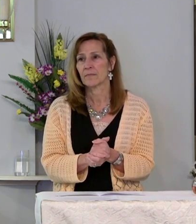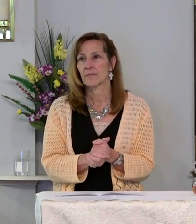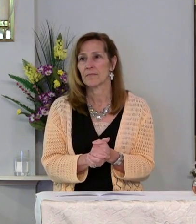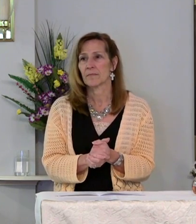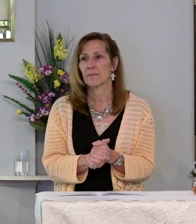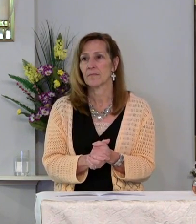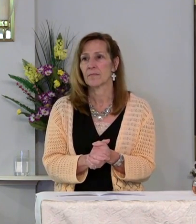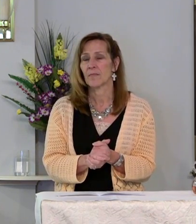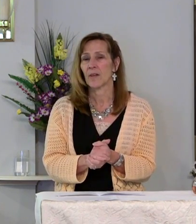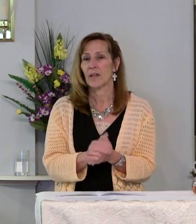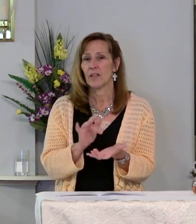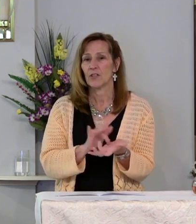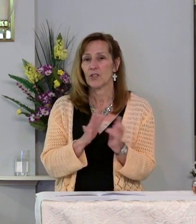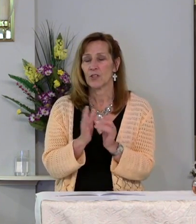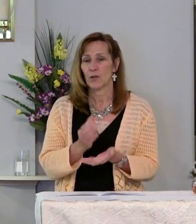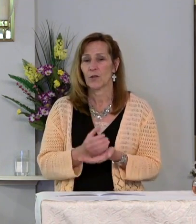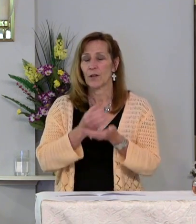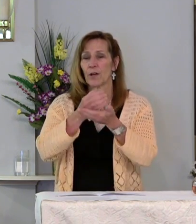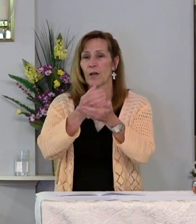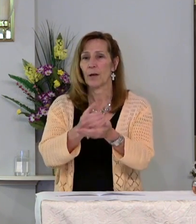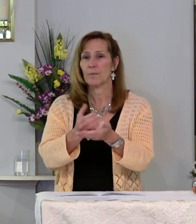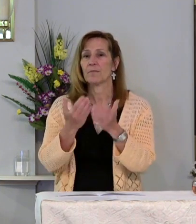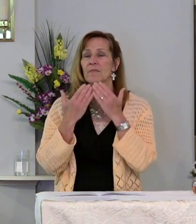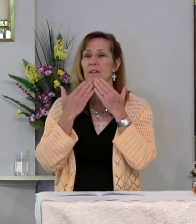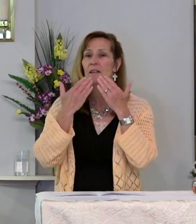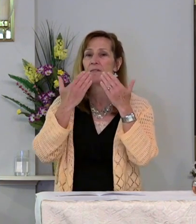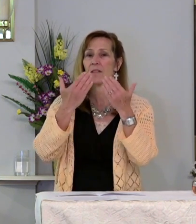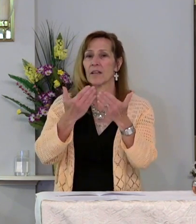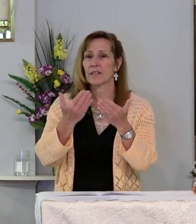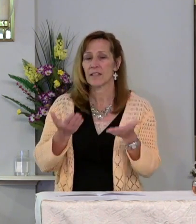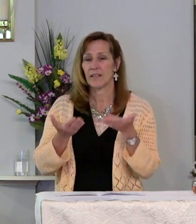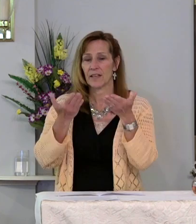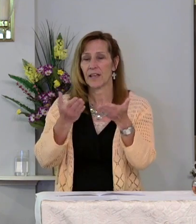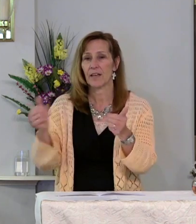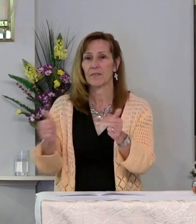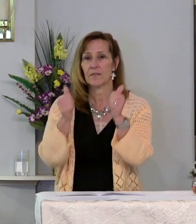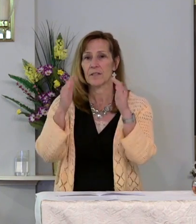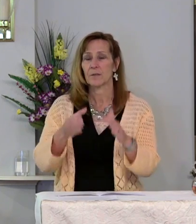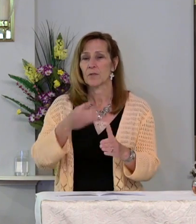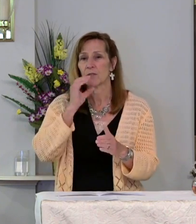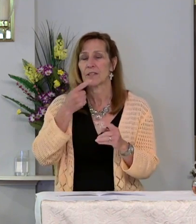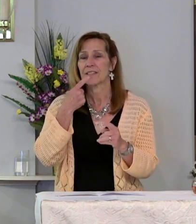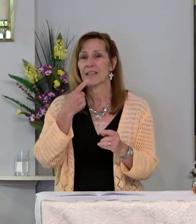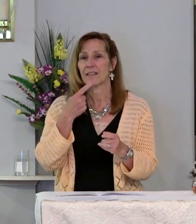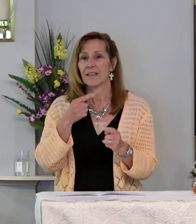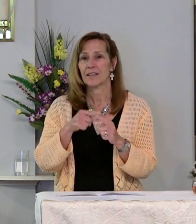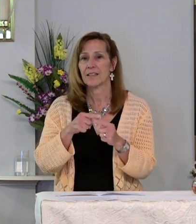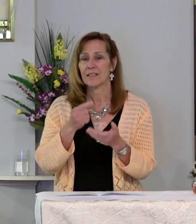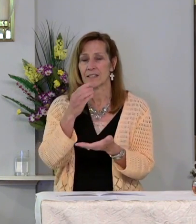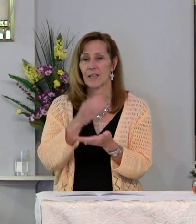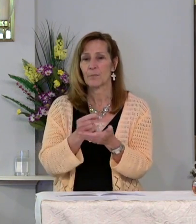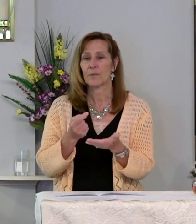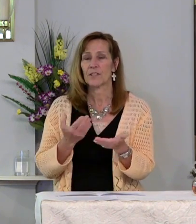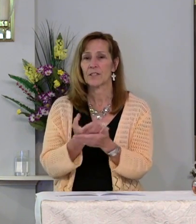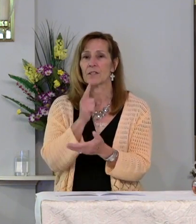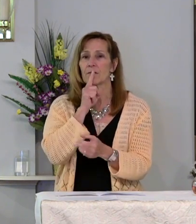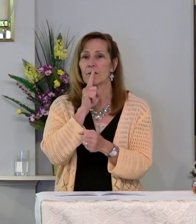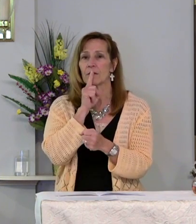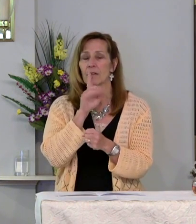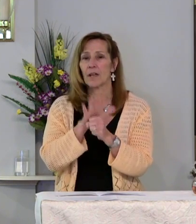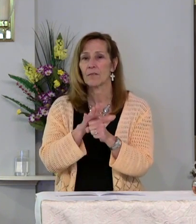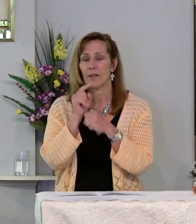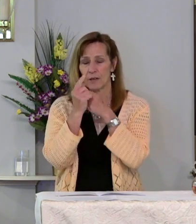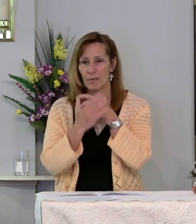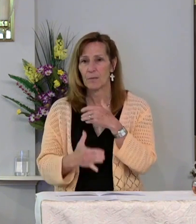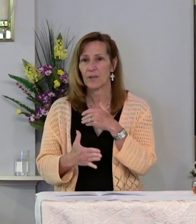Again, after supper he took the cup, gave thanks and gave it for all to drink, saying, This cup is the new covenant